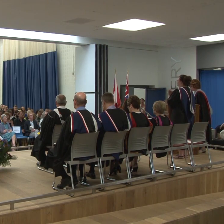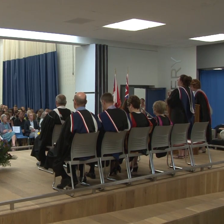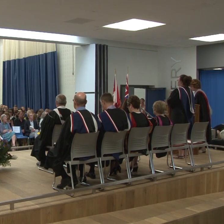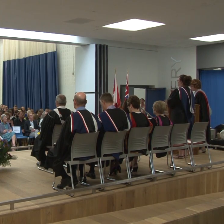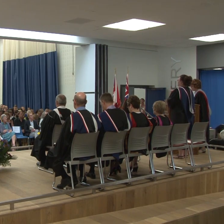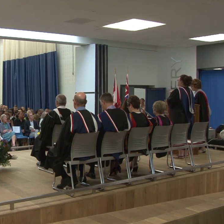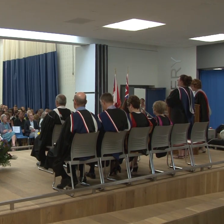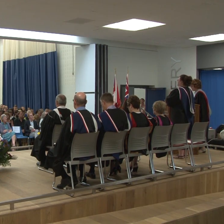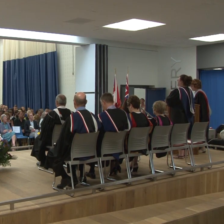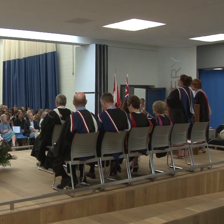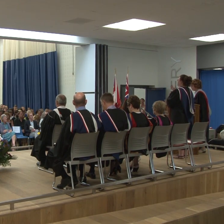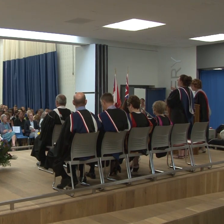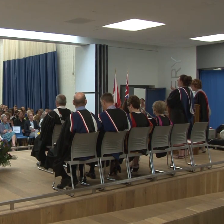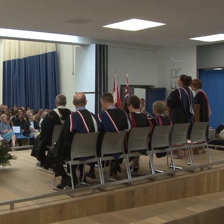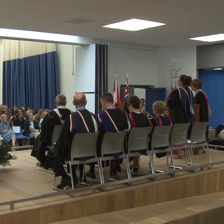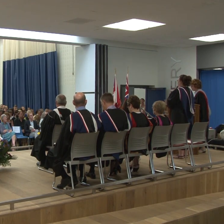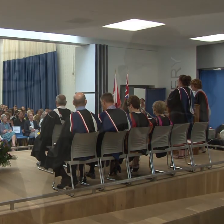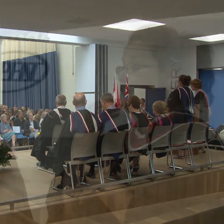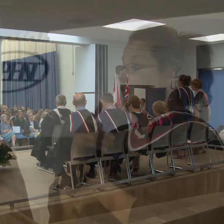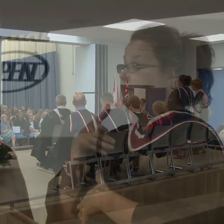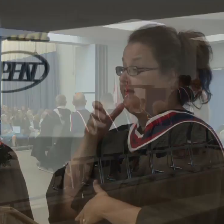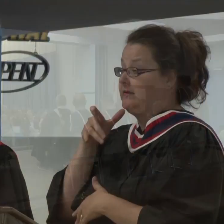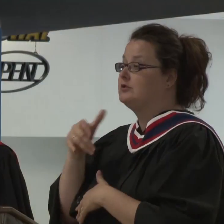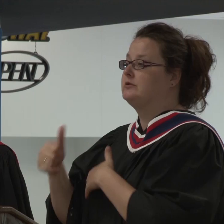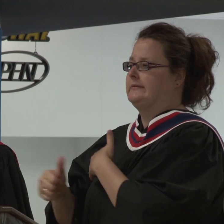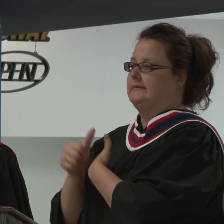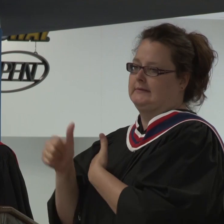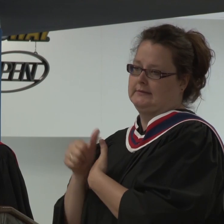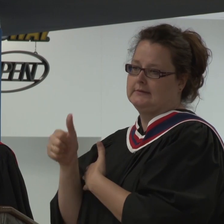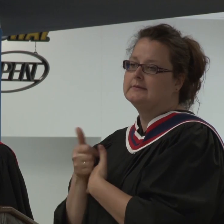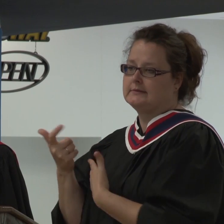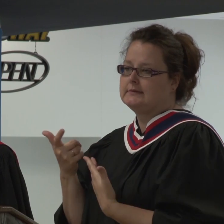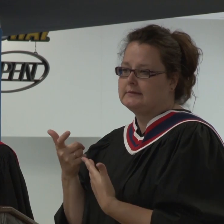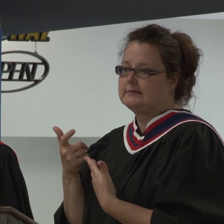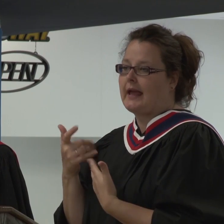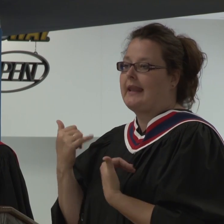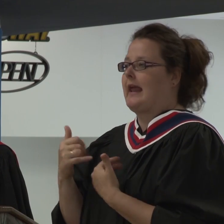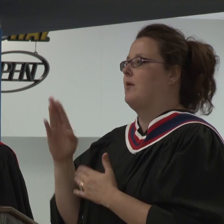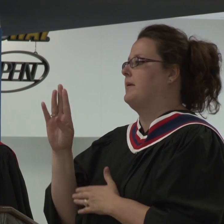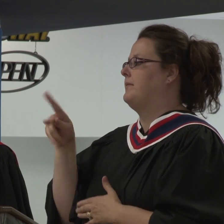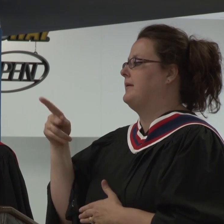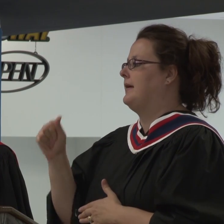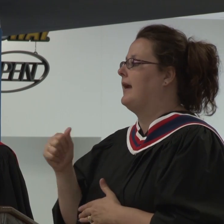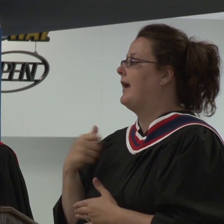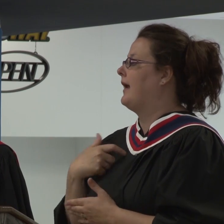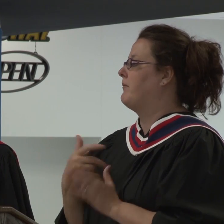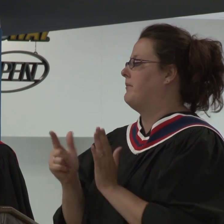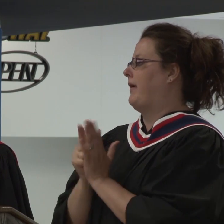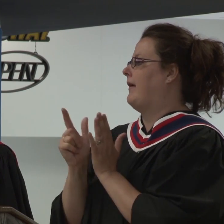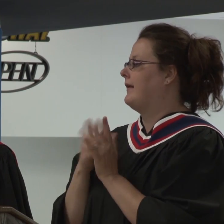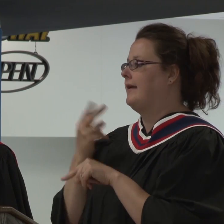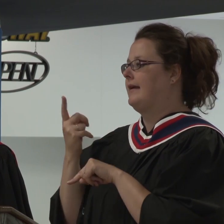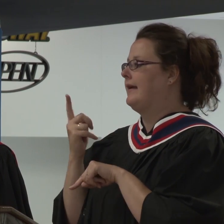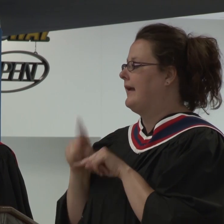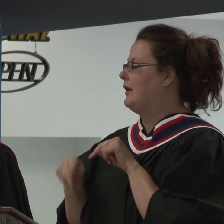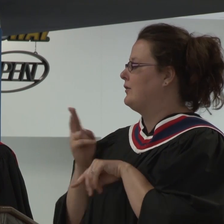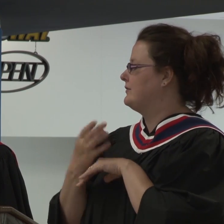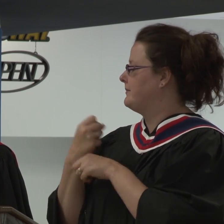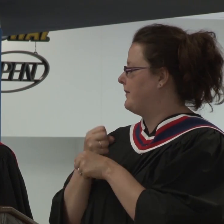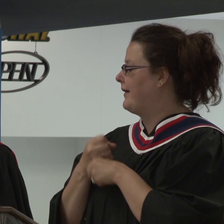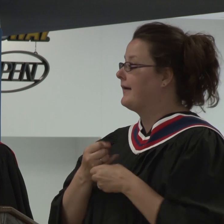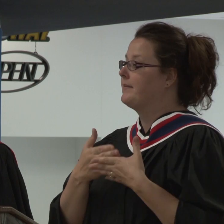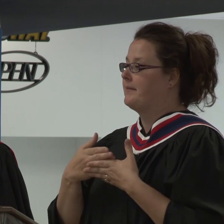the dangers of BPA in foods and beverages, resulting in BPA being banned from baby bottles and a number of other